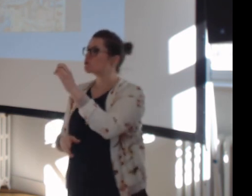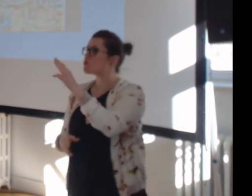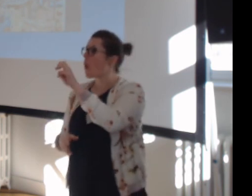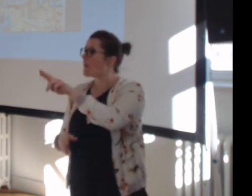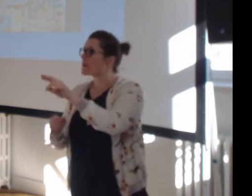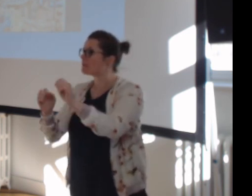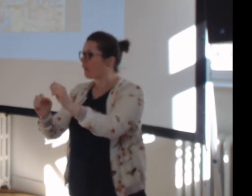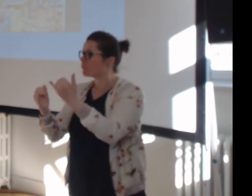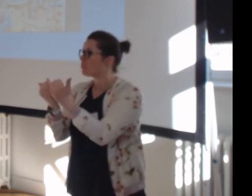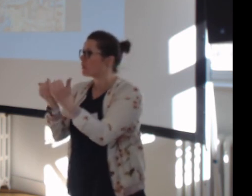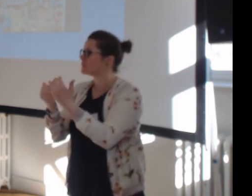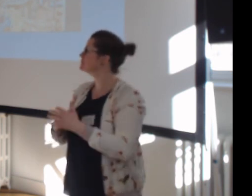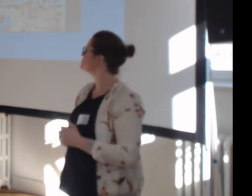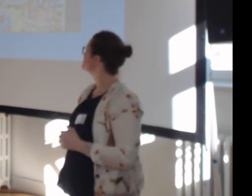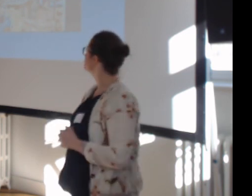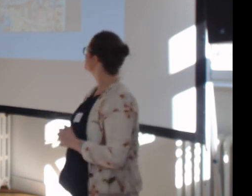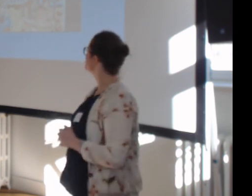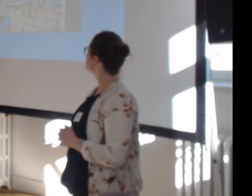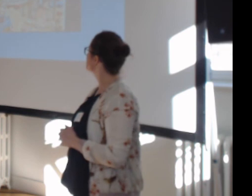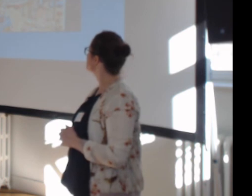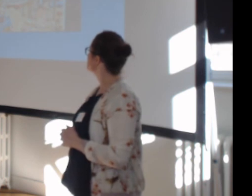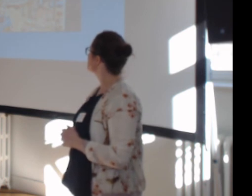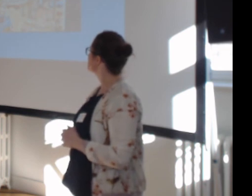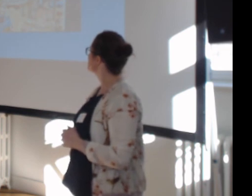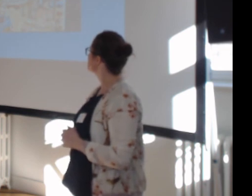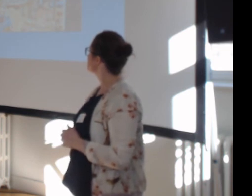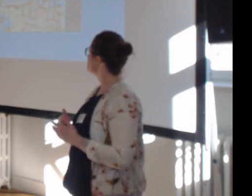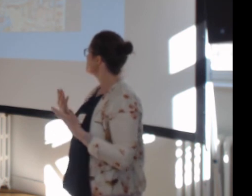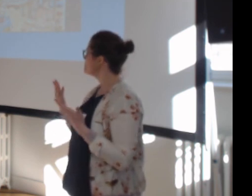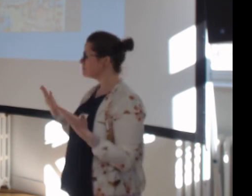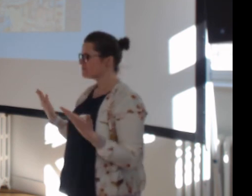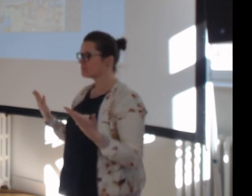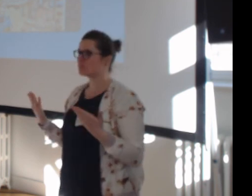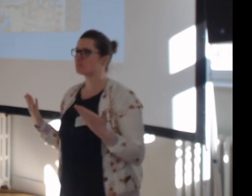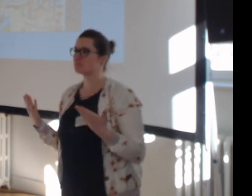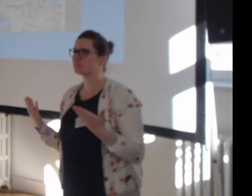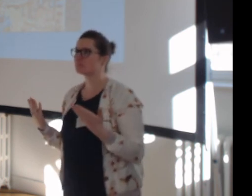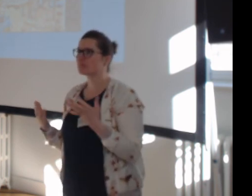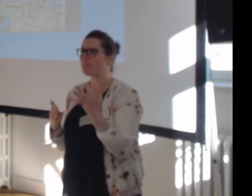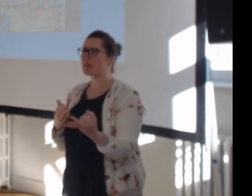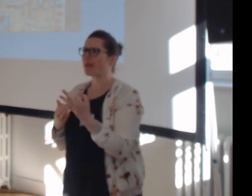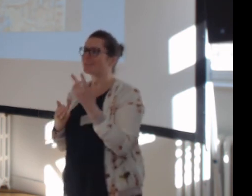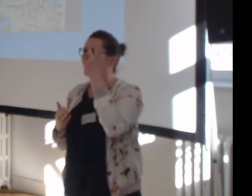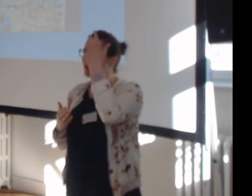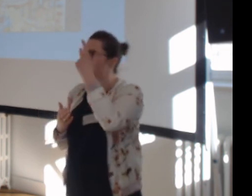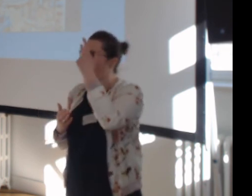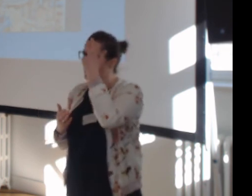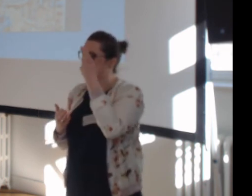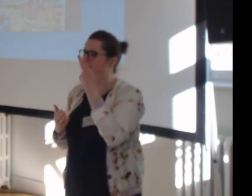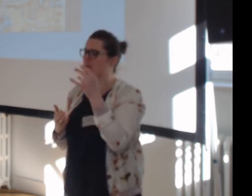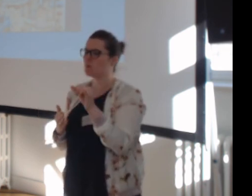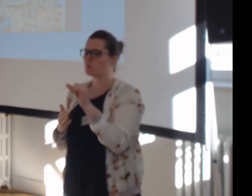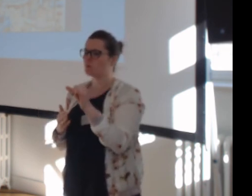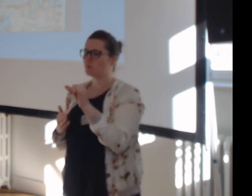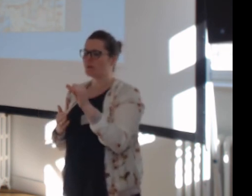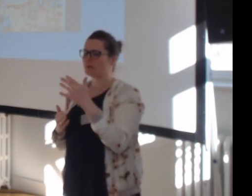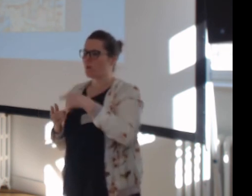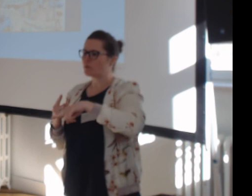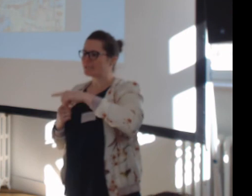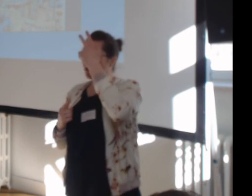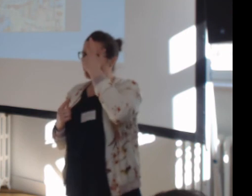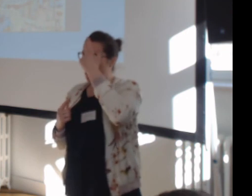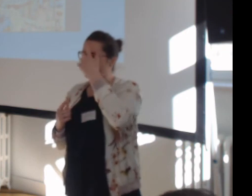also, we found that it's about the overall experience, and we found that